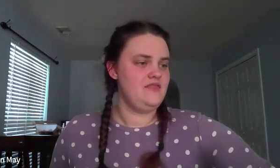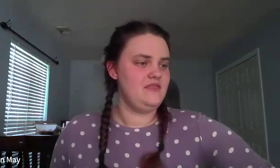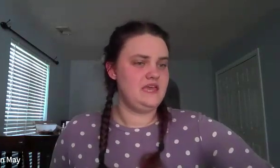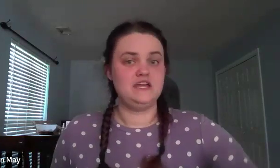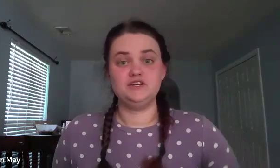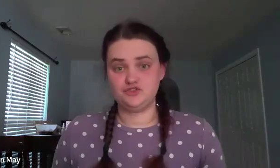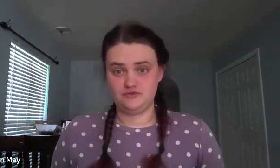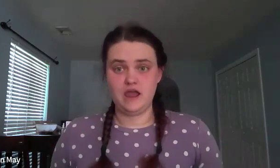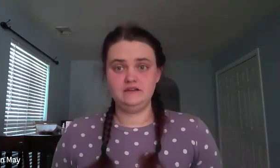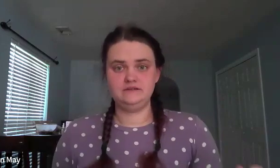And then track.